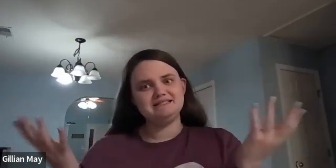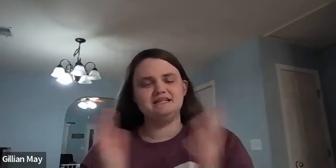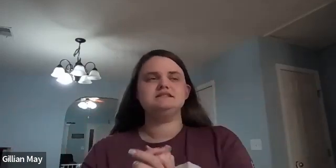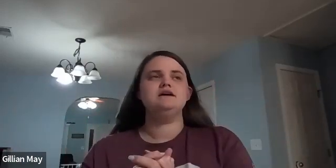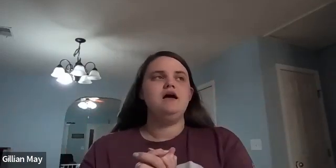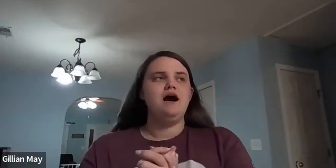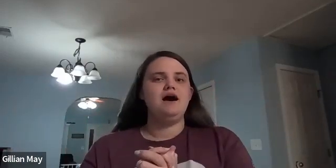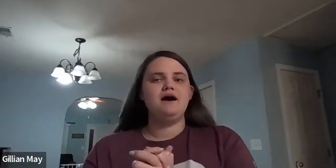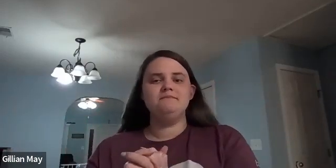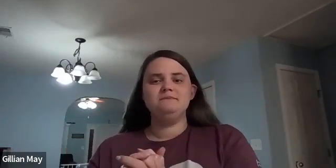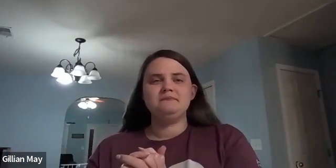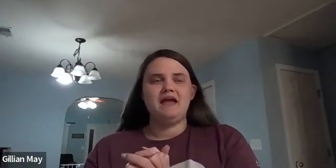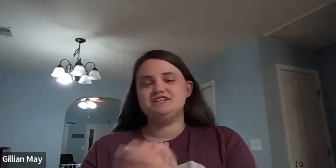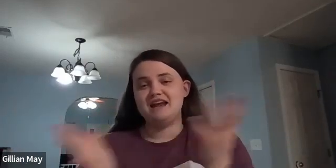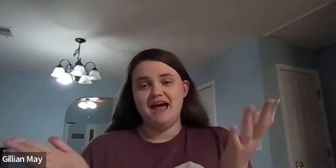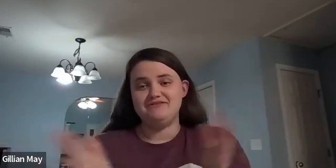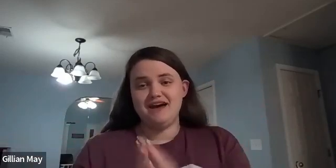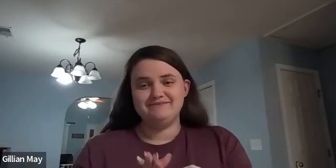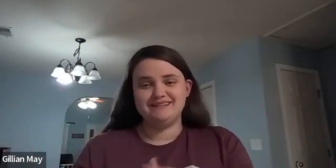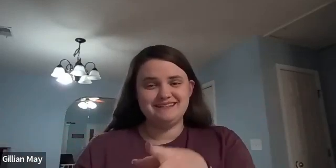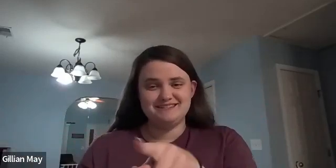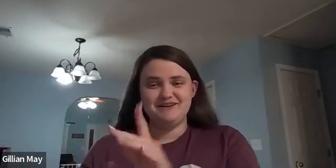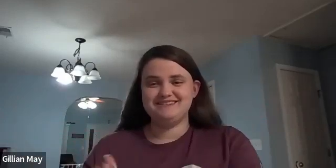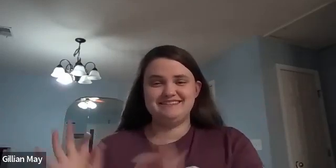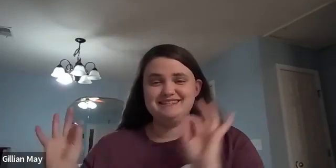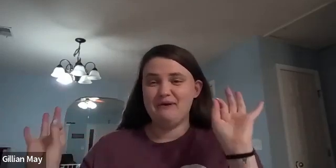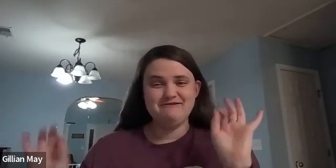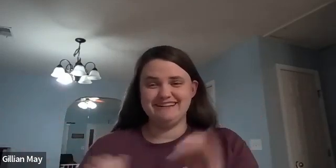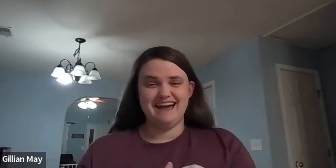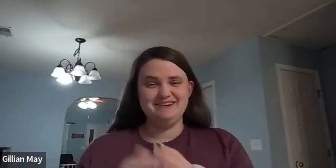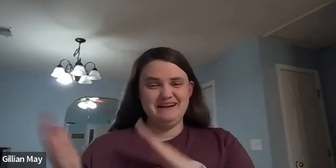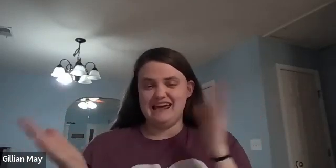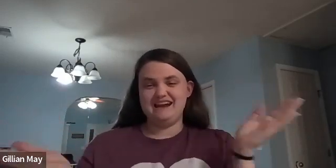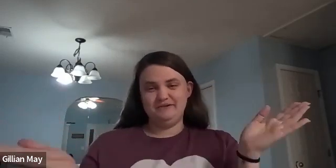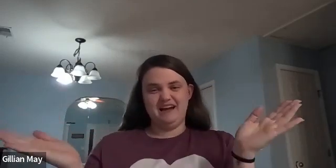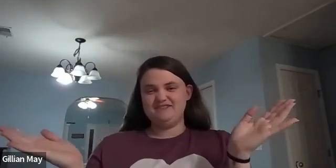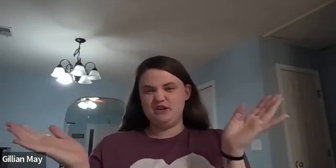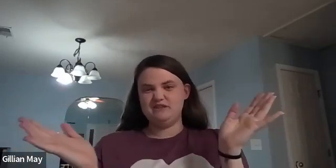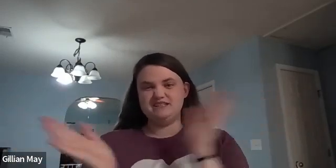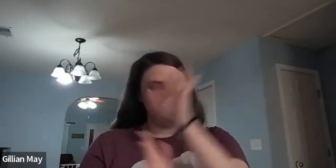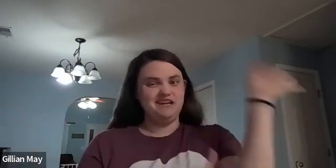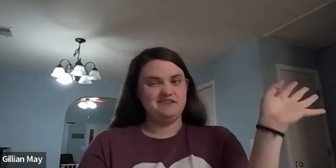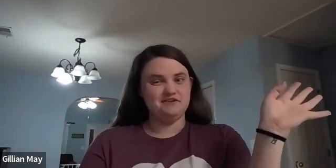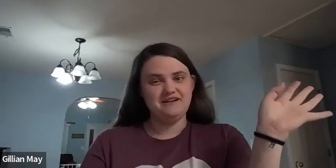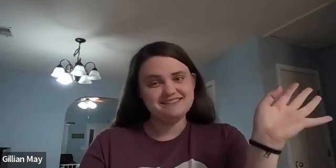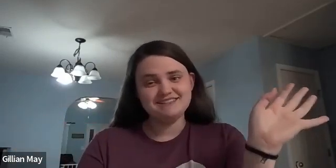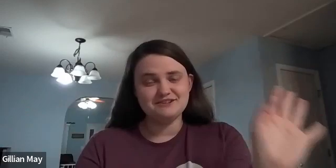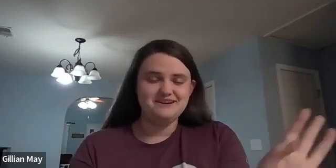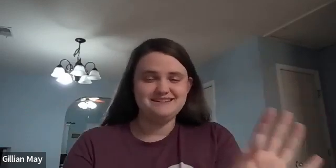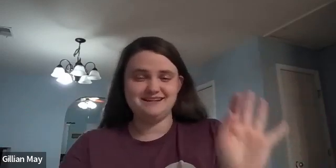sense. I just had to add that because I saw it and I was like, this is perfect. I don't think I've showed this in any of the other classes. So you guys got